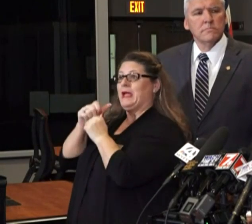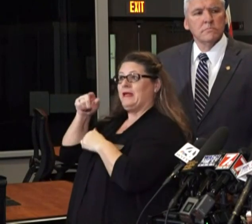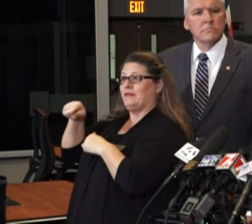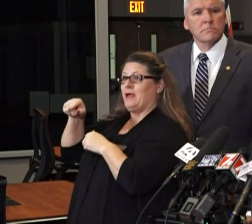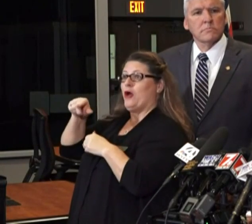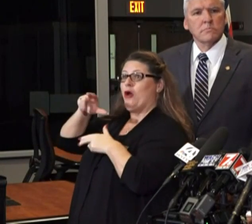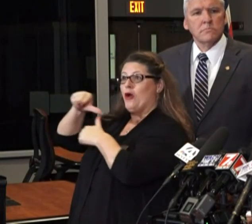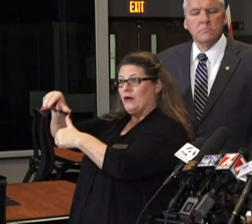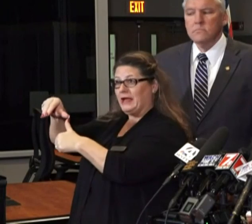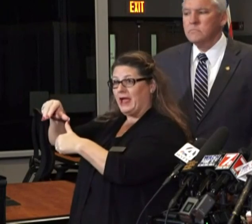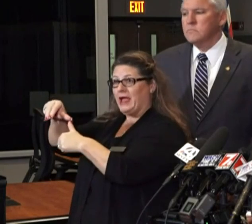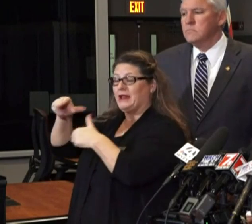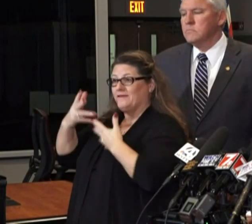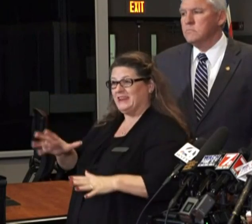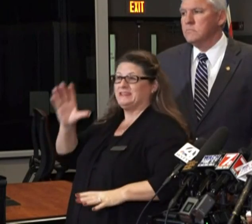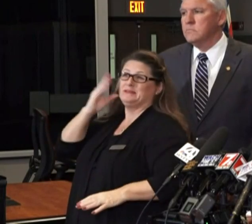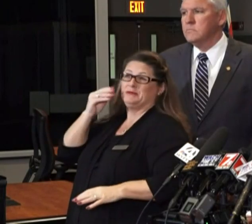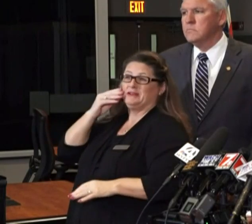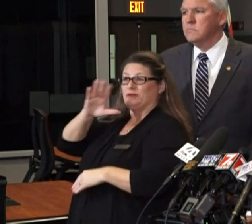has given us a